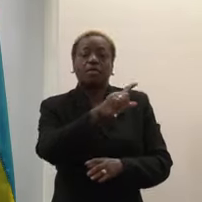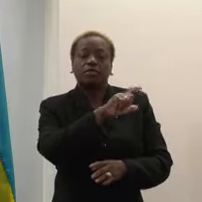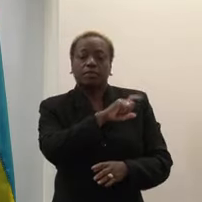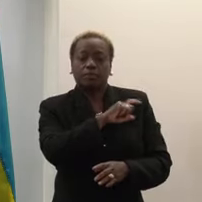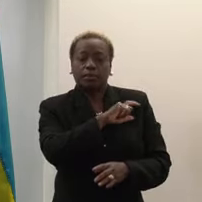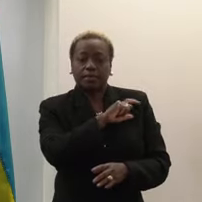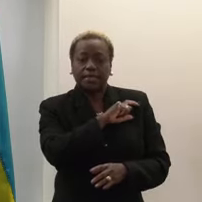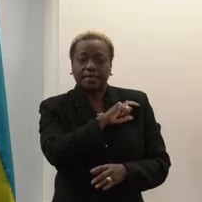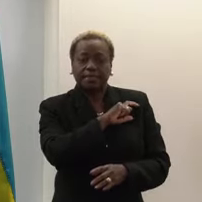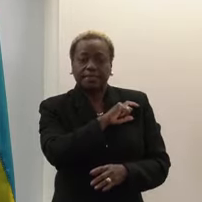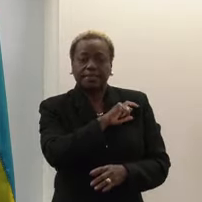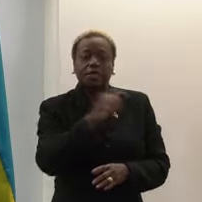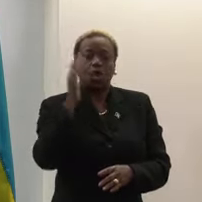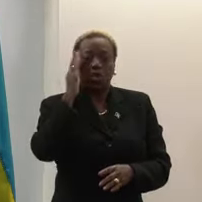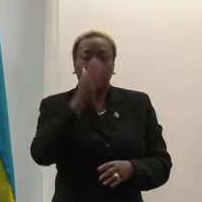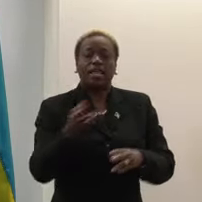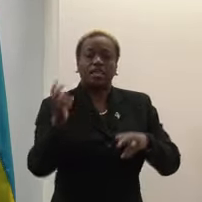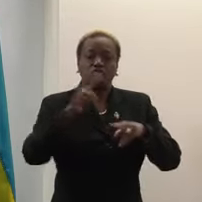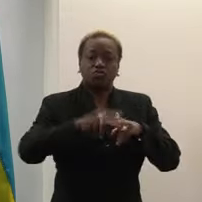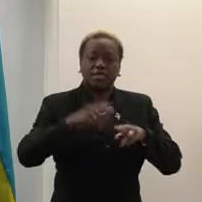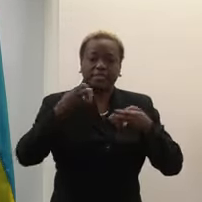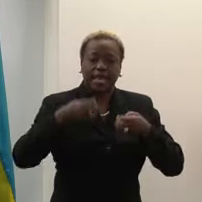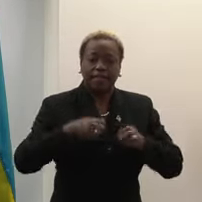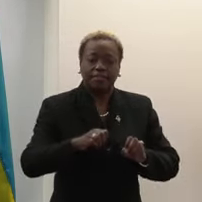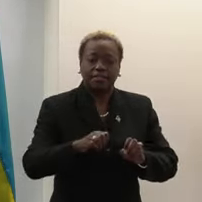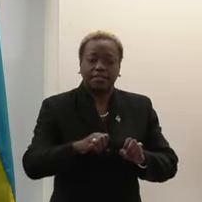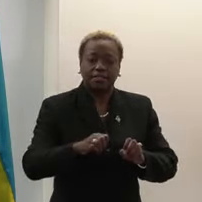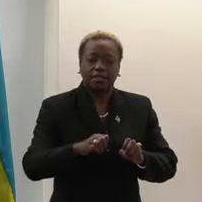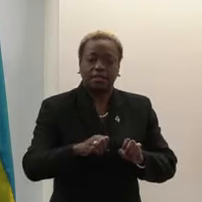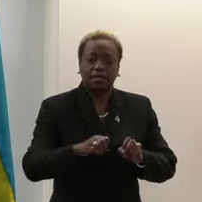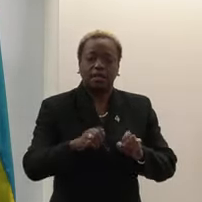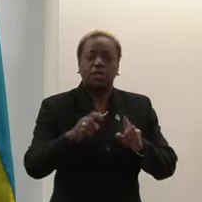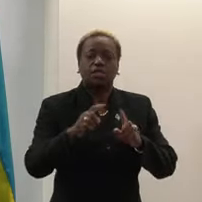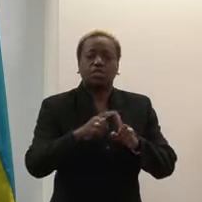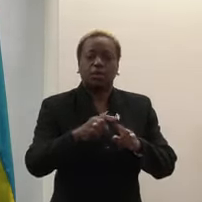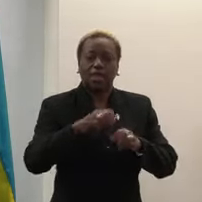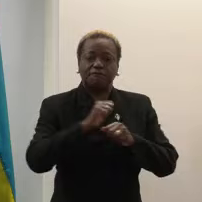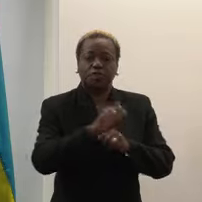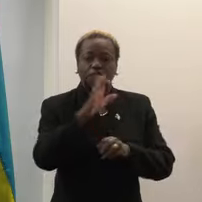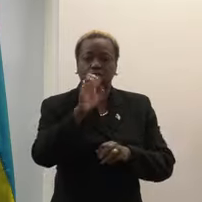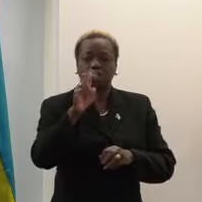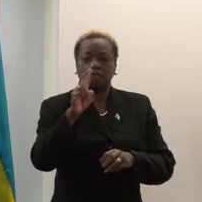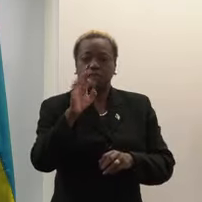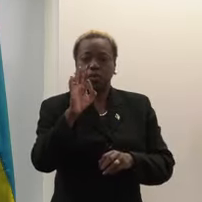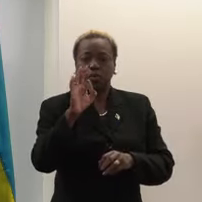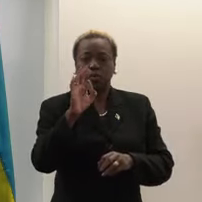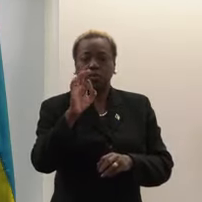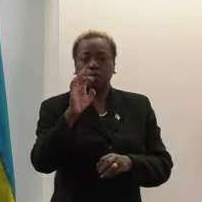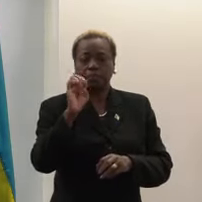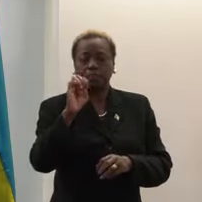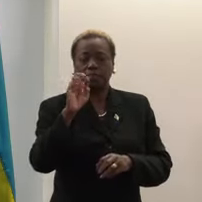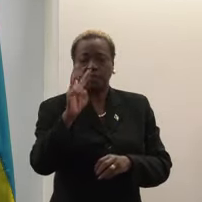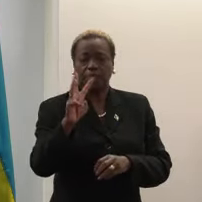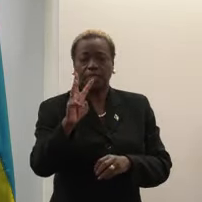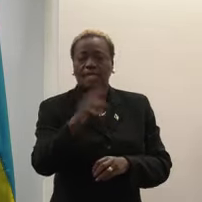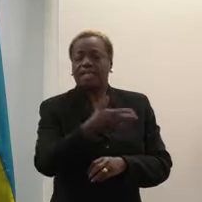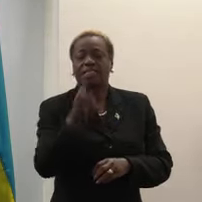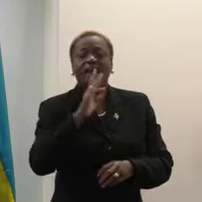Force will increase efforts to enforce the curfew regulations. There are